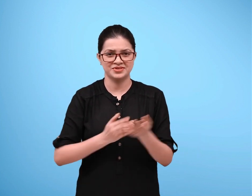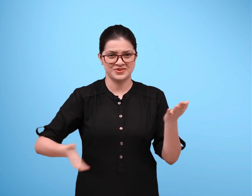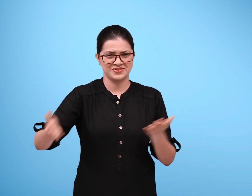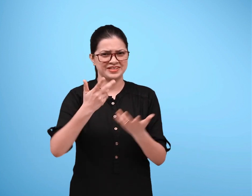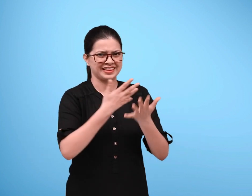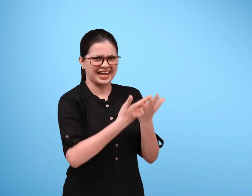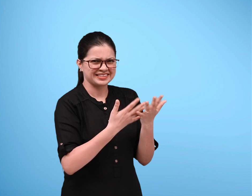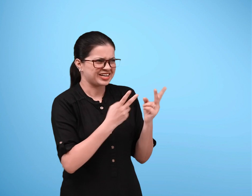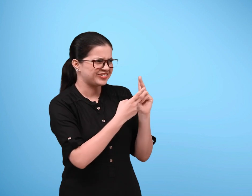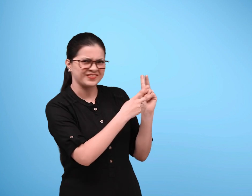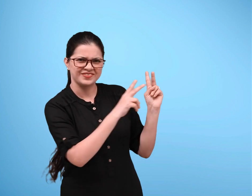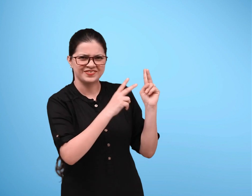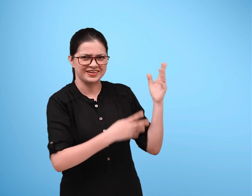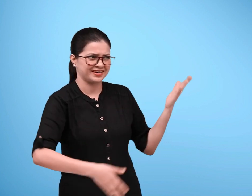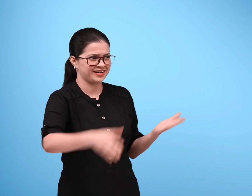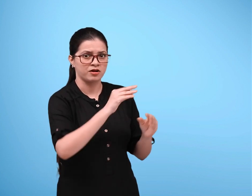Which of these are moving?